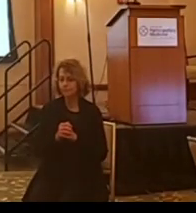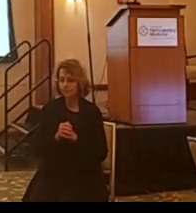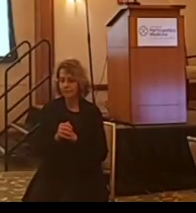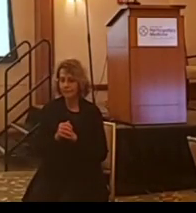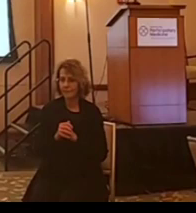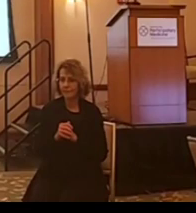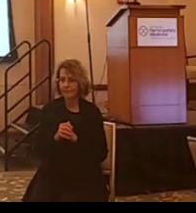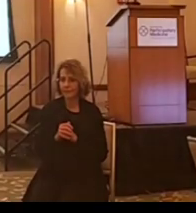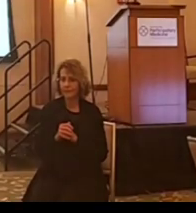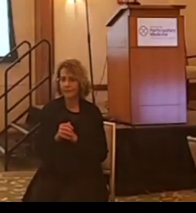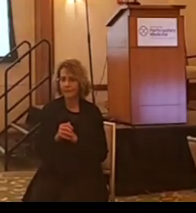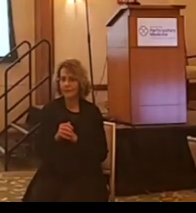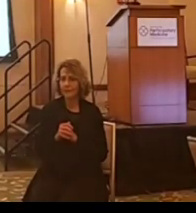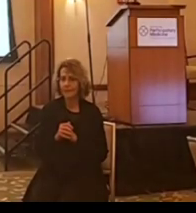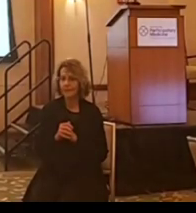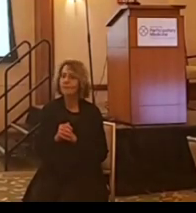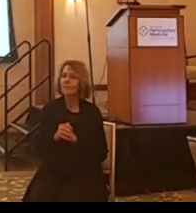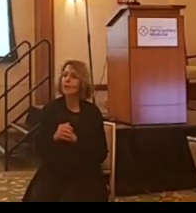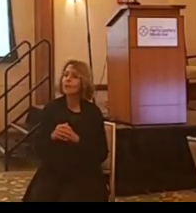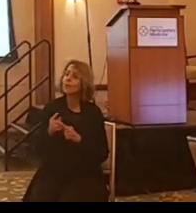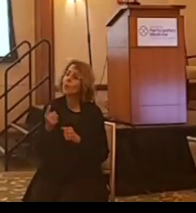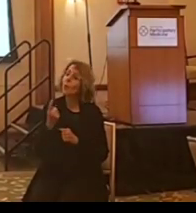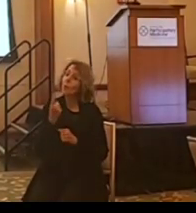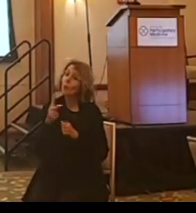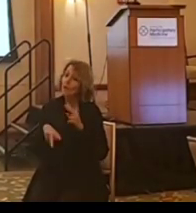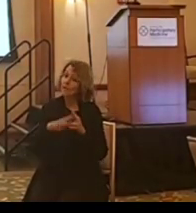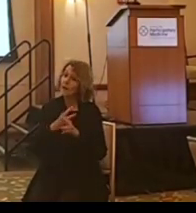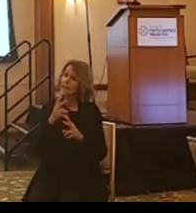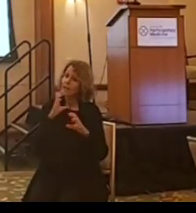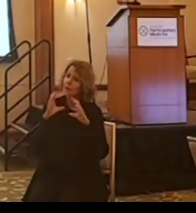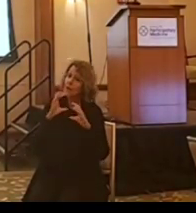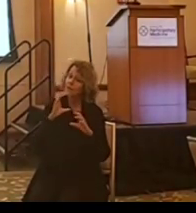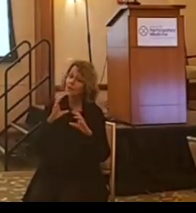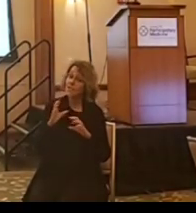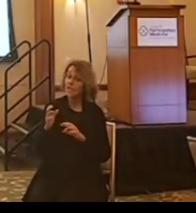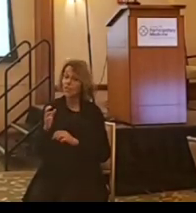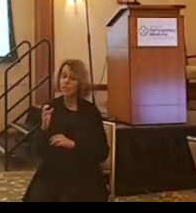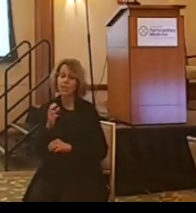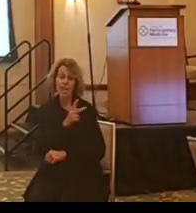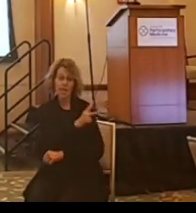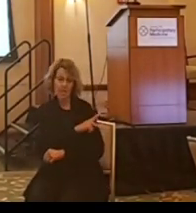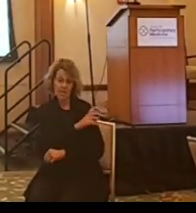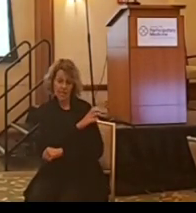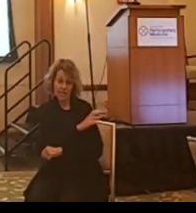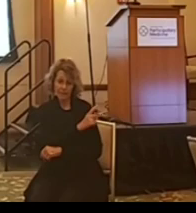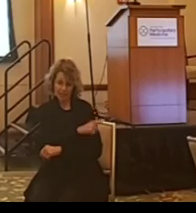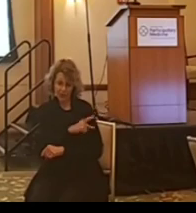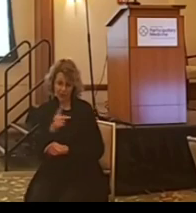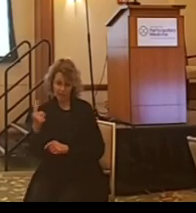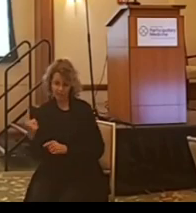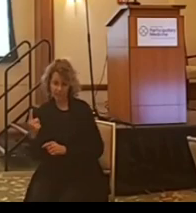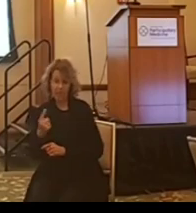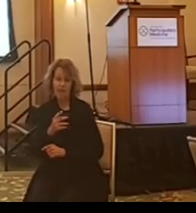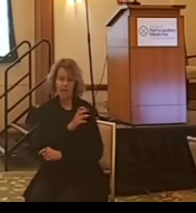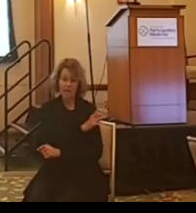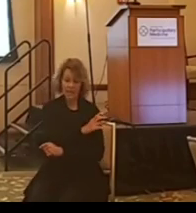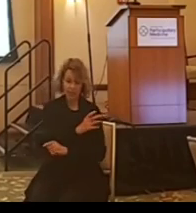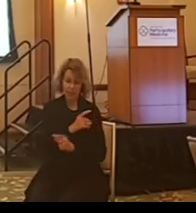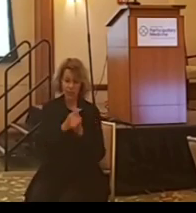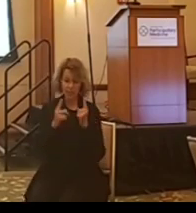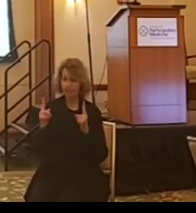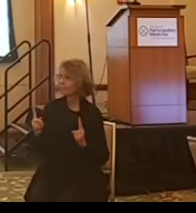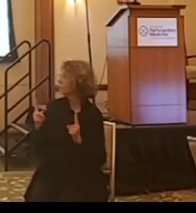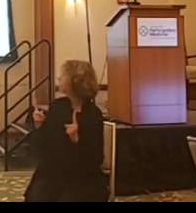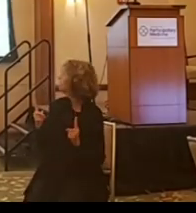of small between the clinician and patient. So this person and this patient and this clinician, what